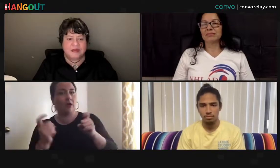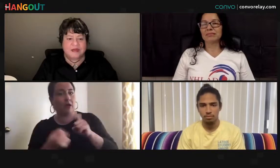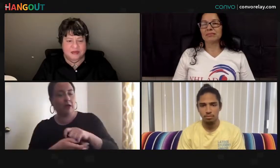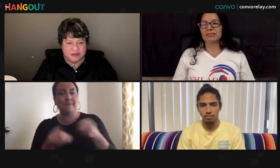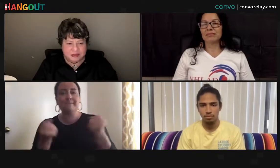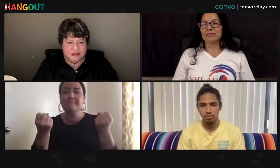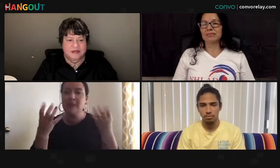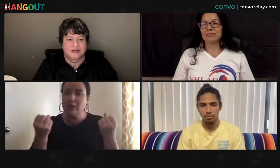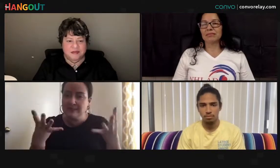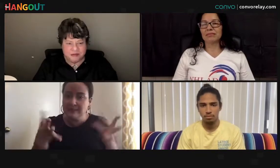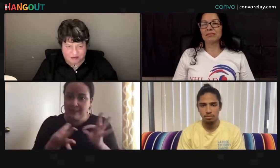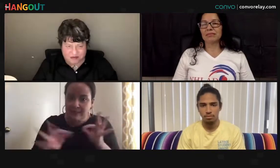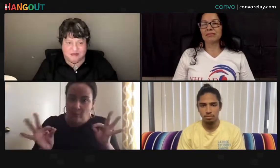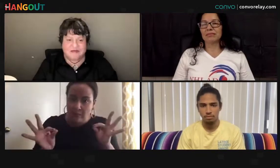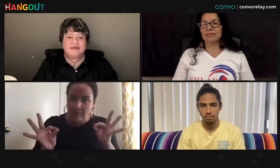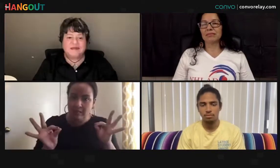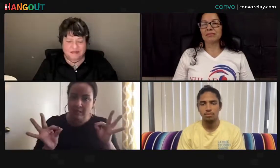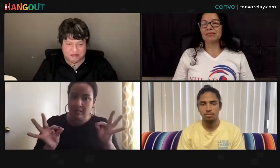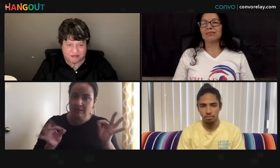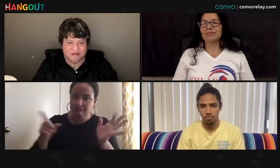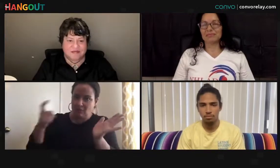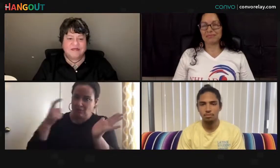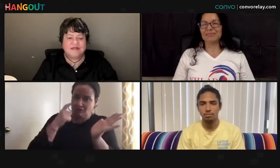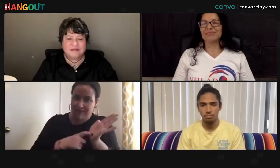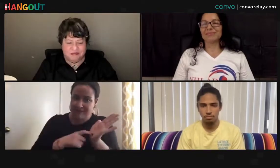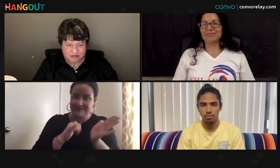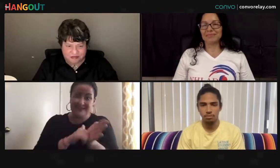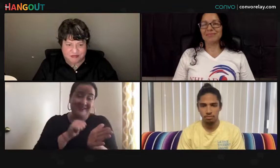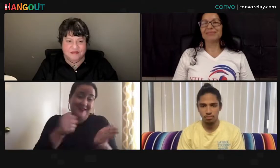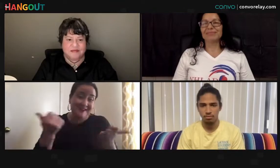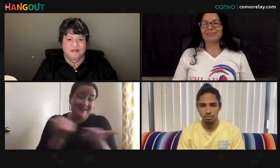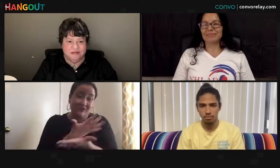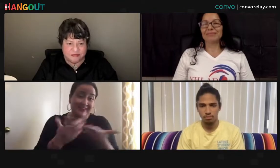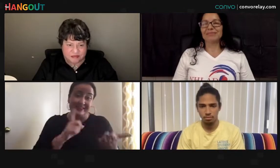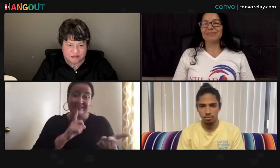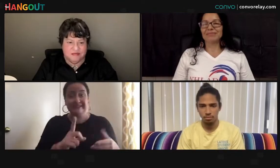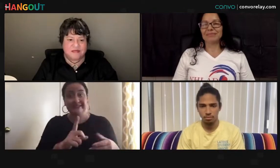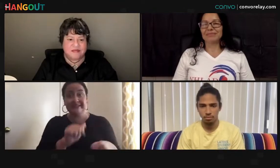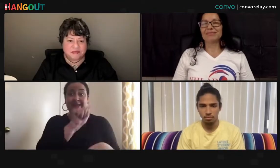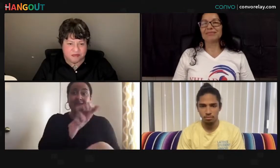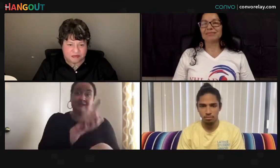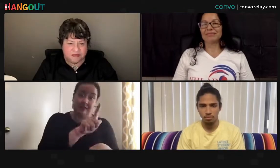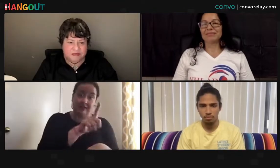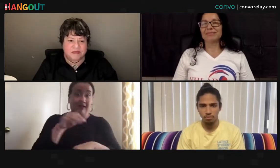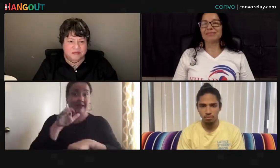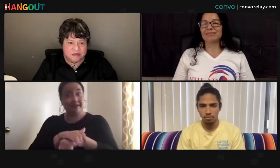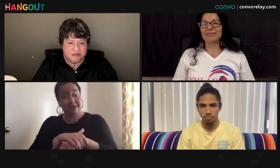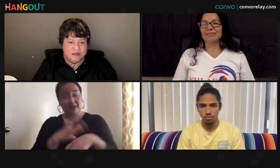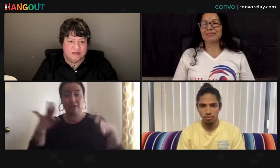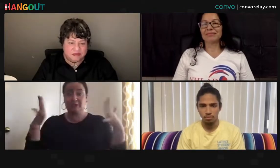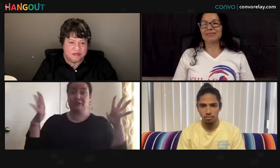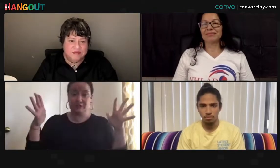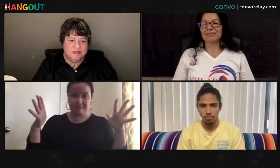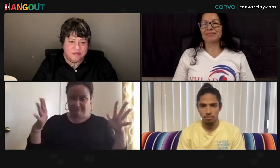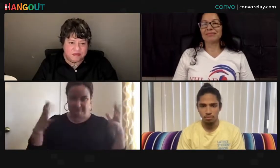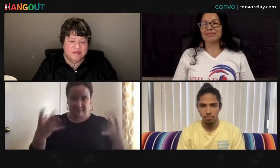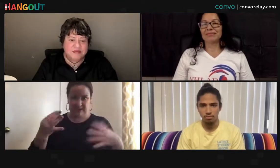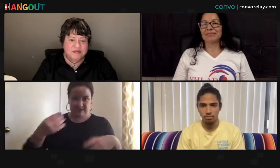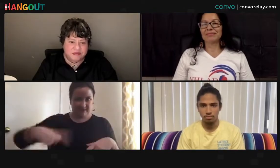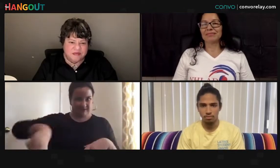favored. And I can see that there's a shift now to multilingual. They recognize that not everything is ASL and